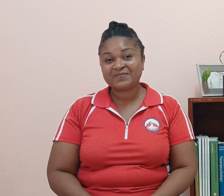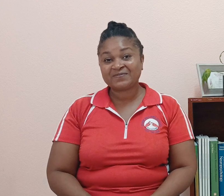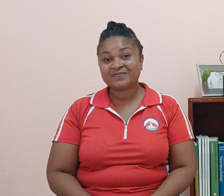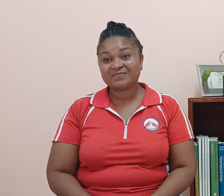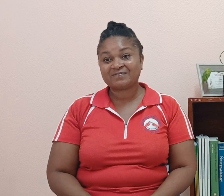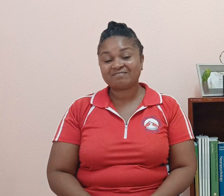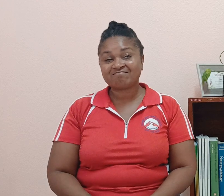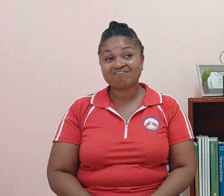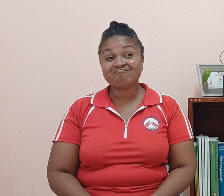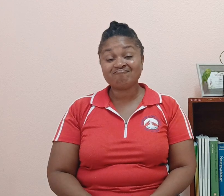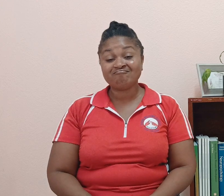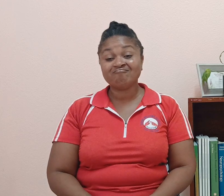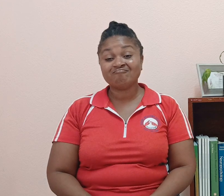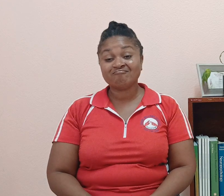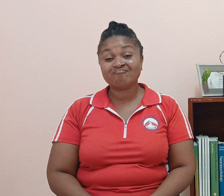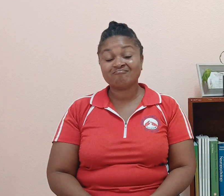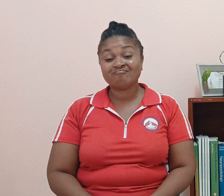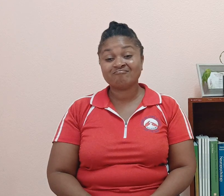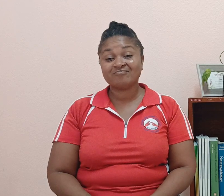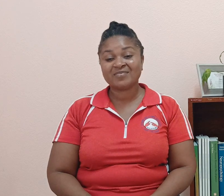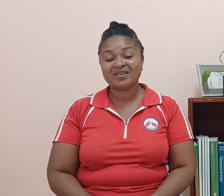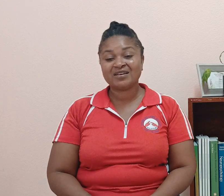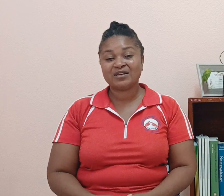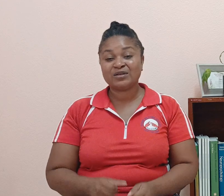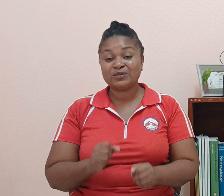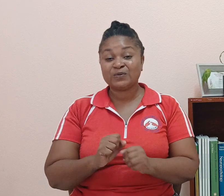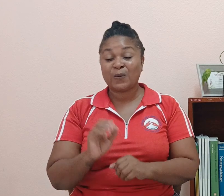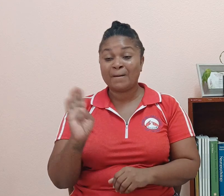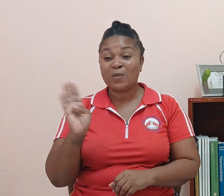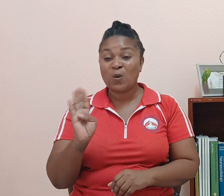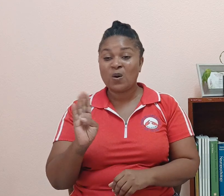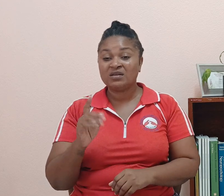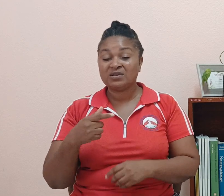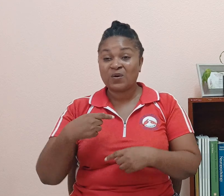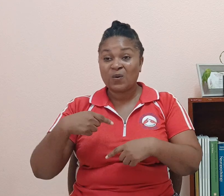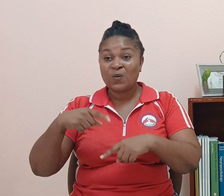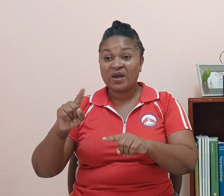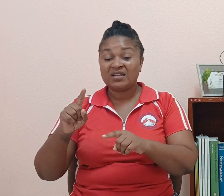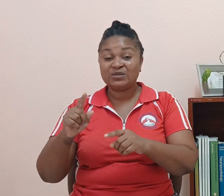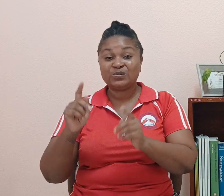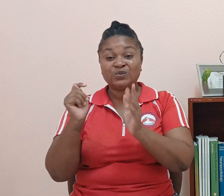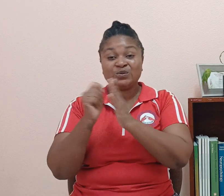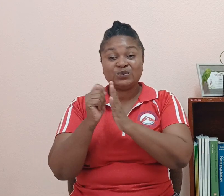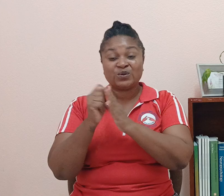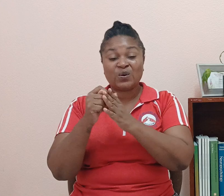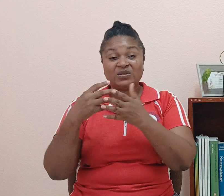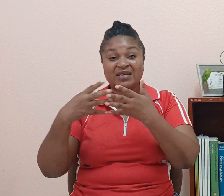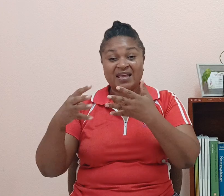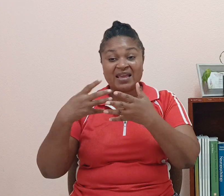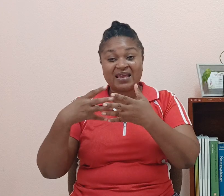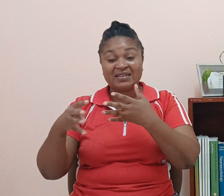Meanwhile, Boaz went to the town's gate, which was a